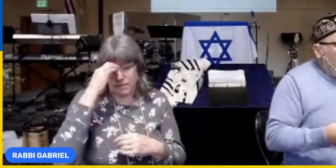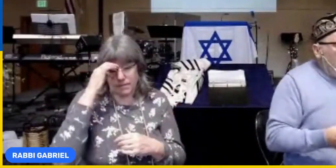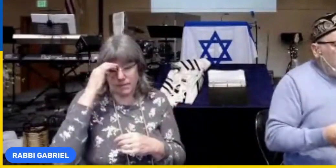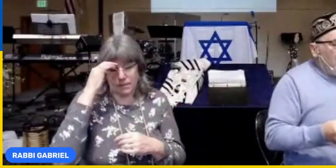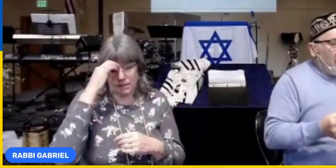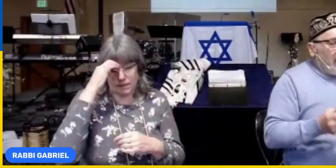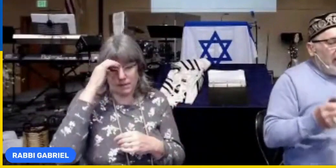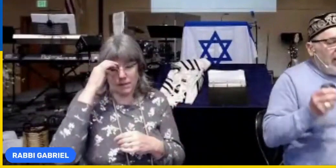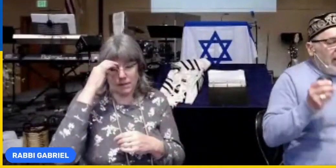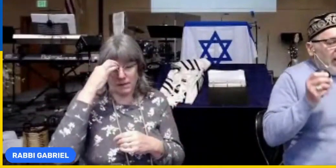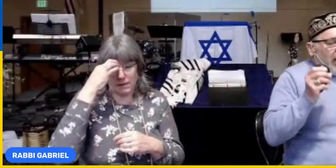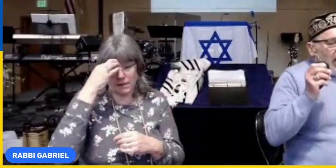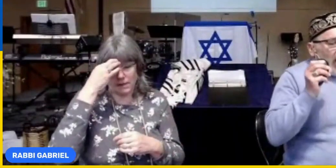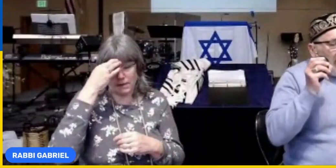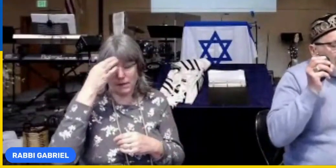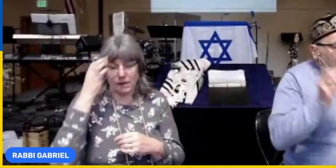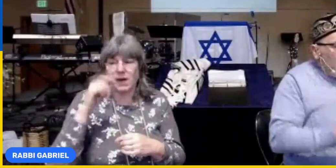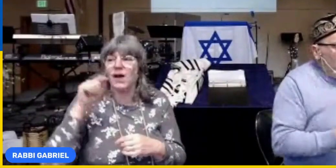first, we must